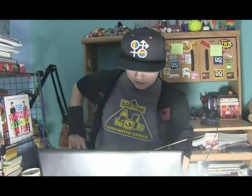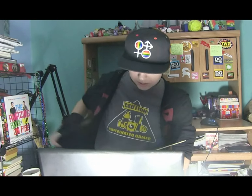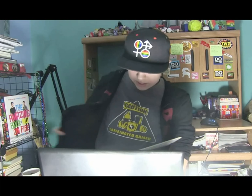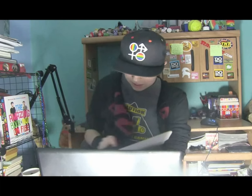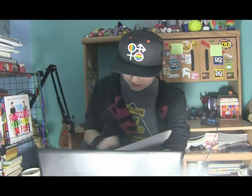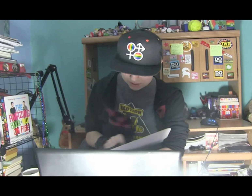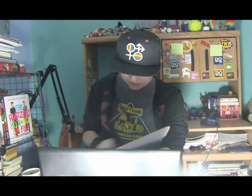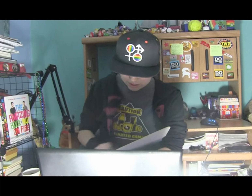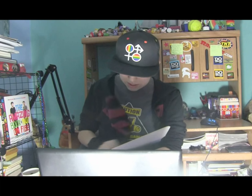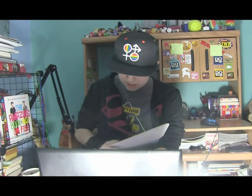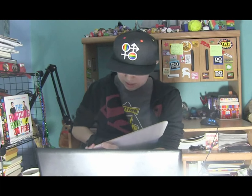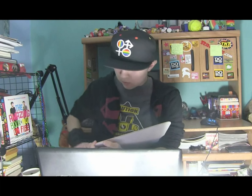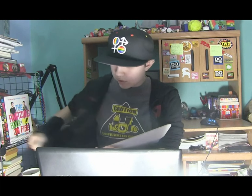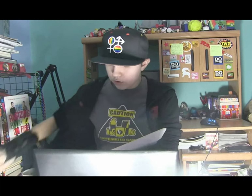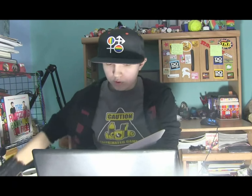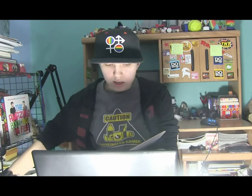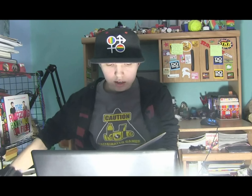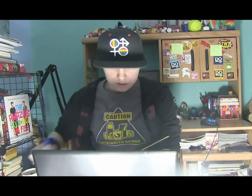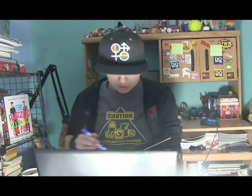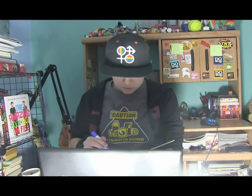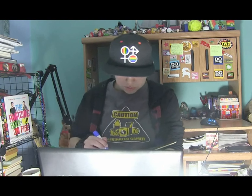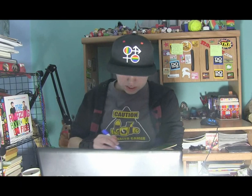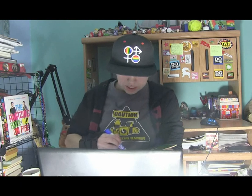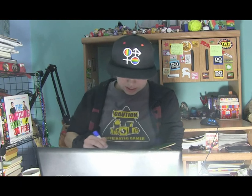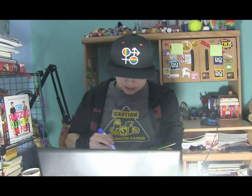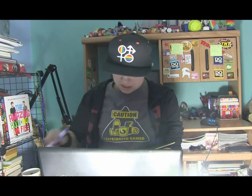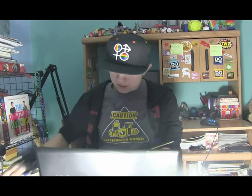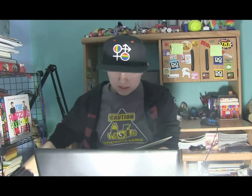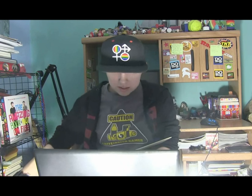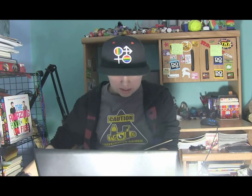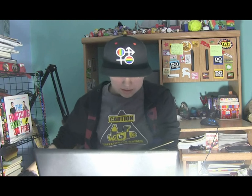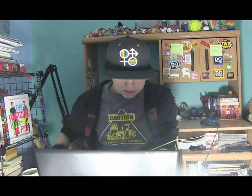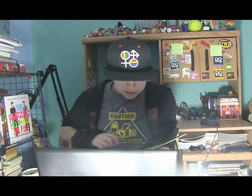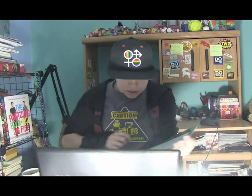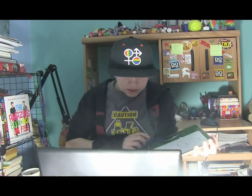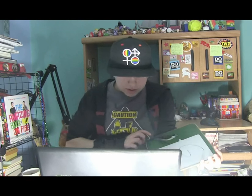Alright, now we are going on to the next letter.